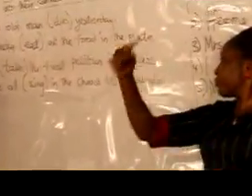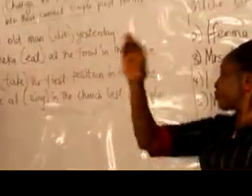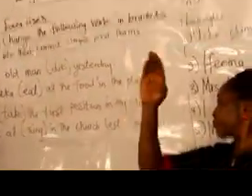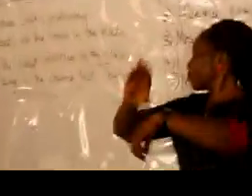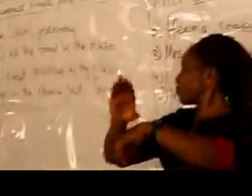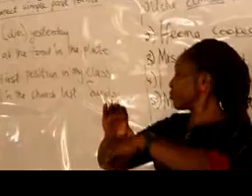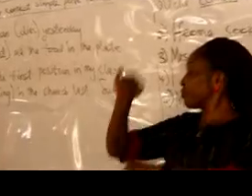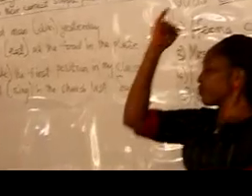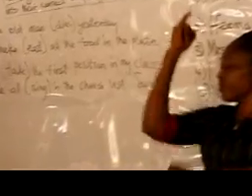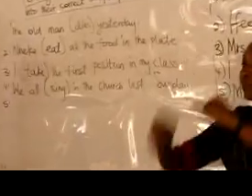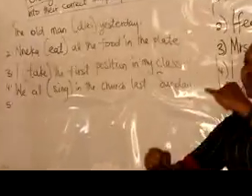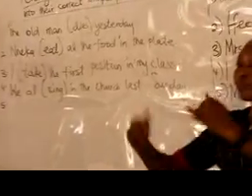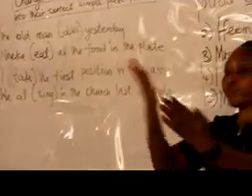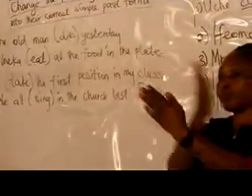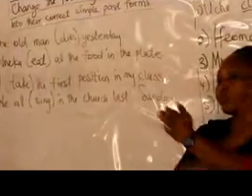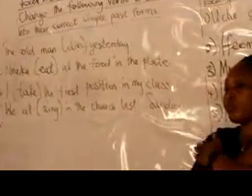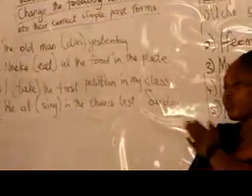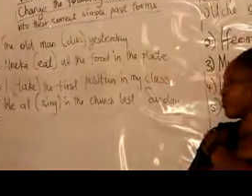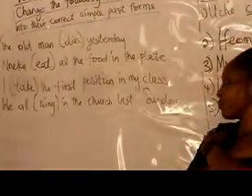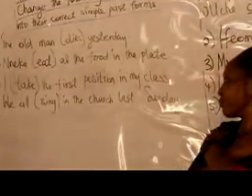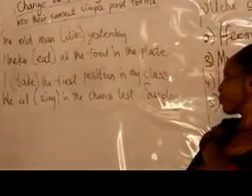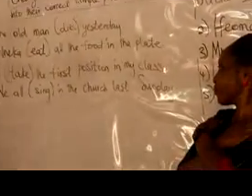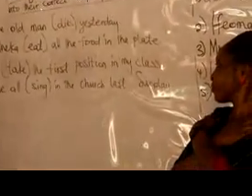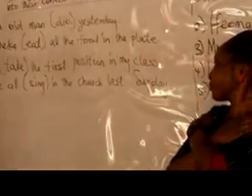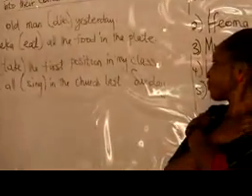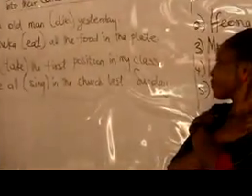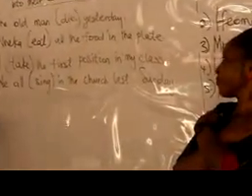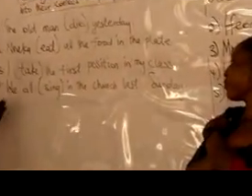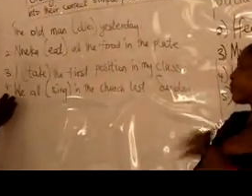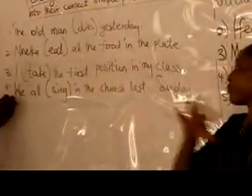And lastly, 5,